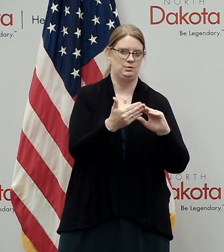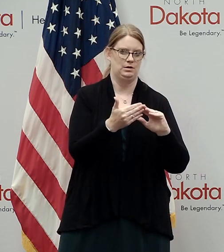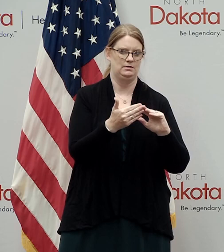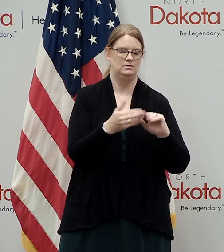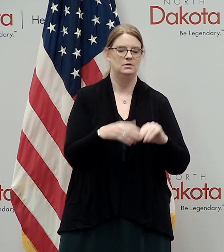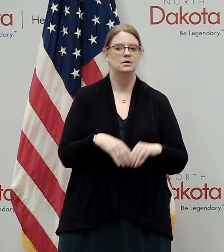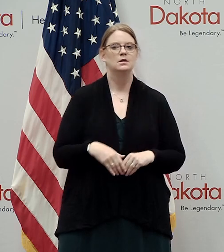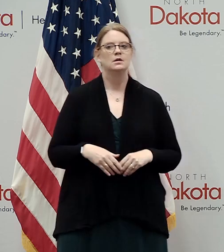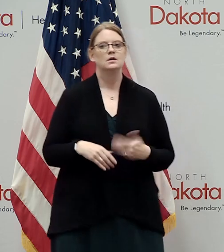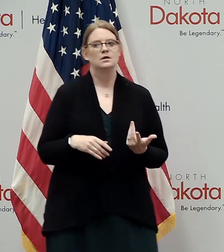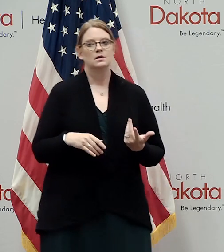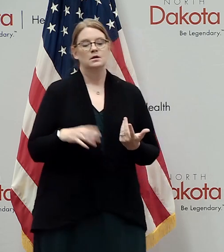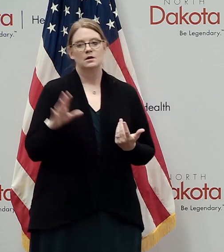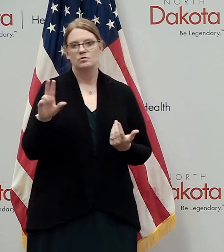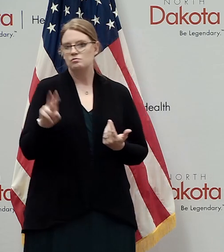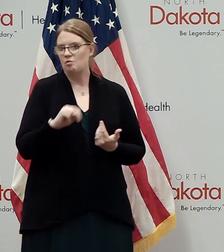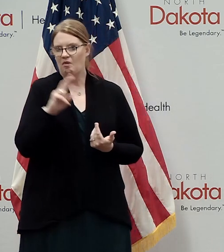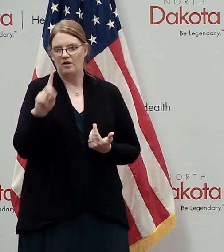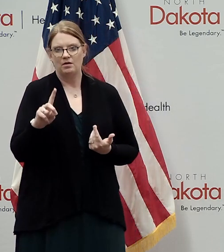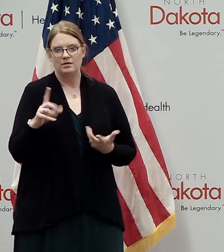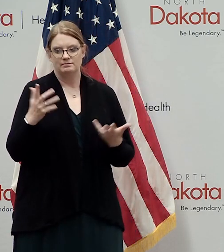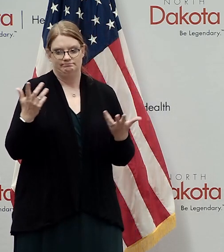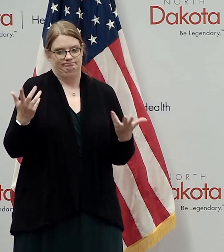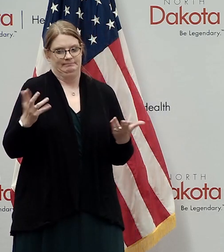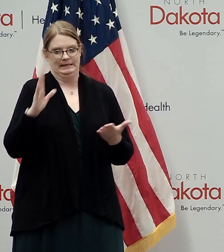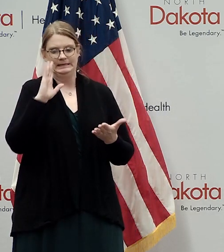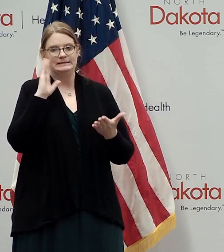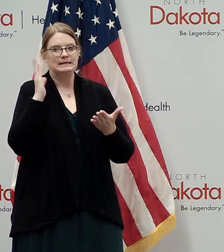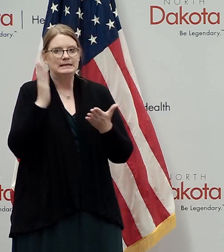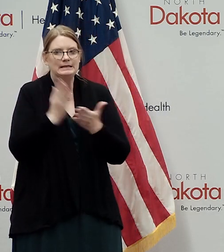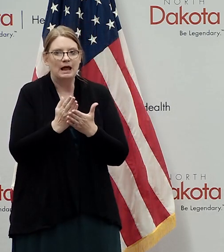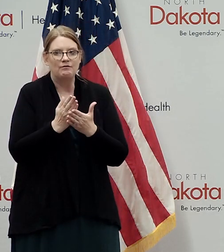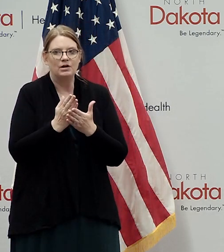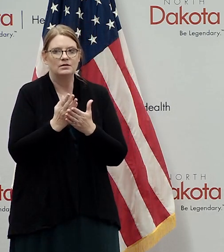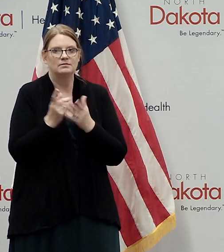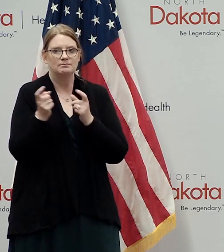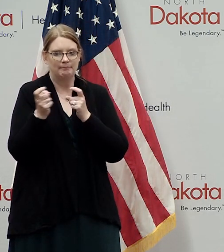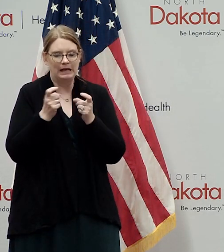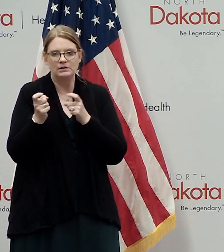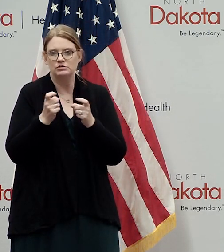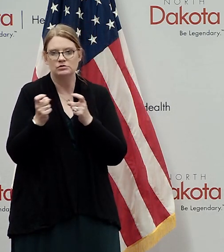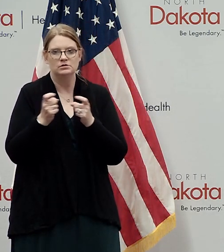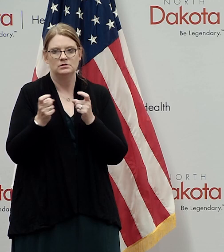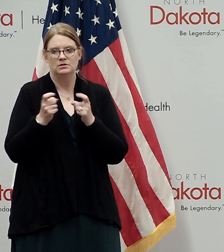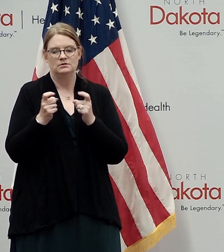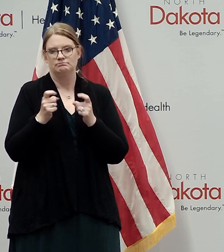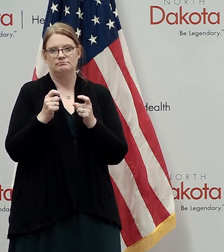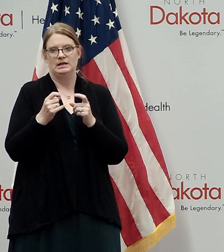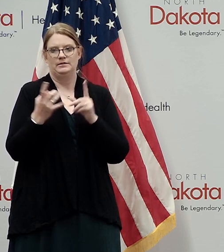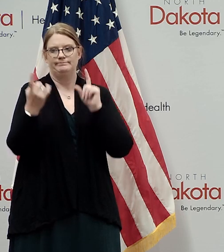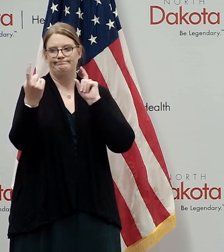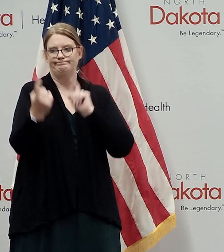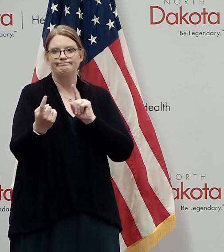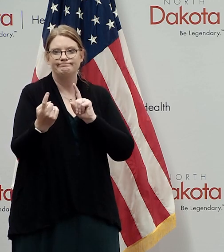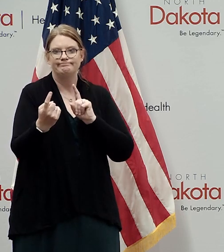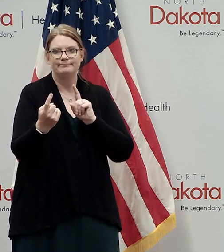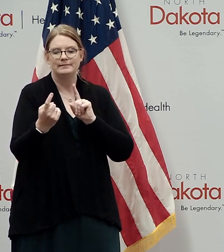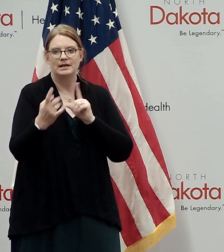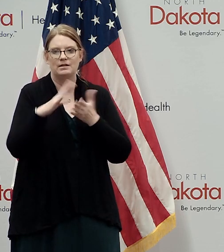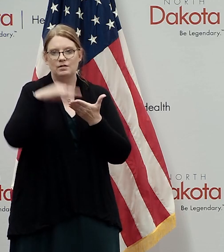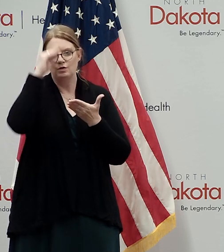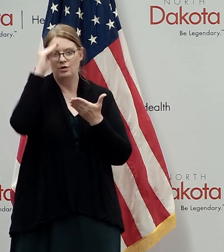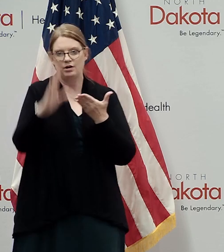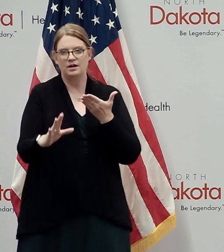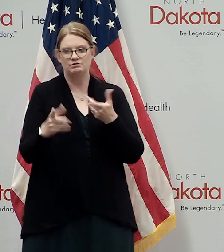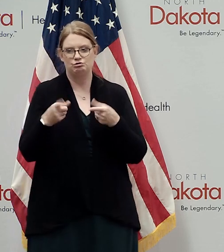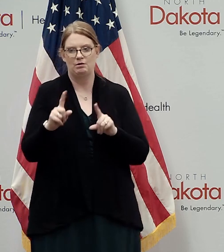North Dakota has never managed in-person teaching and learning for 121,000 students during a pandemic.